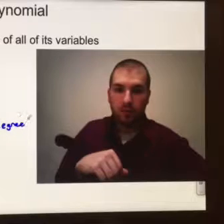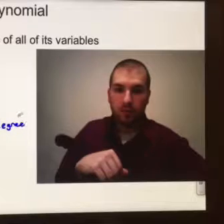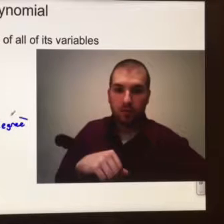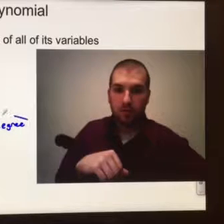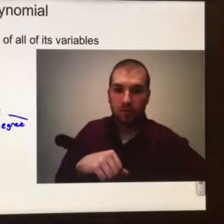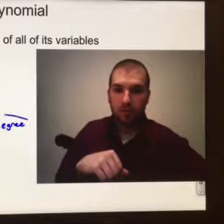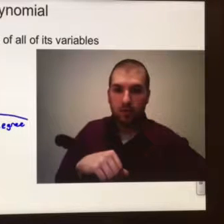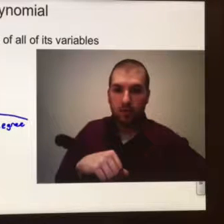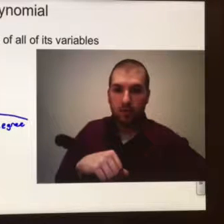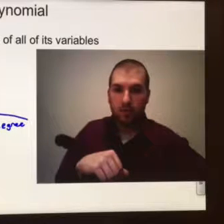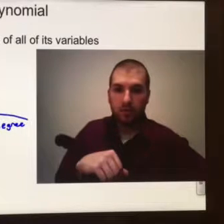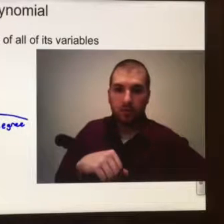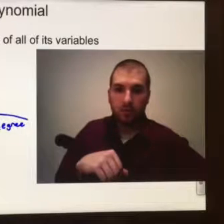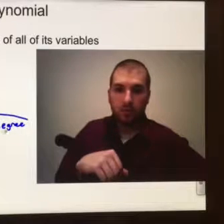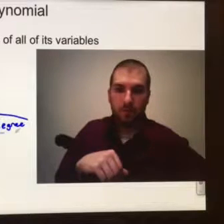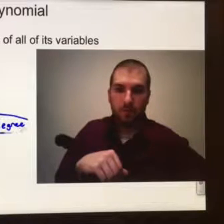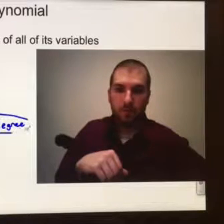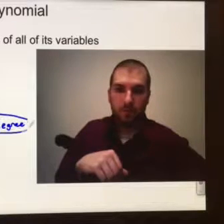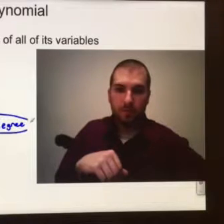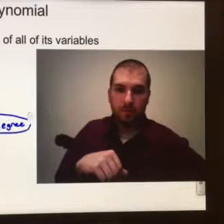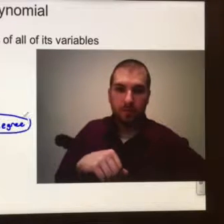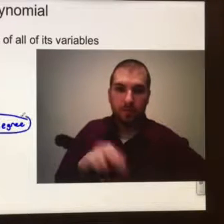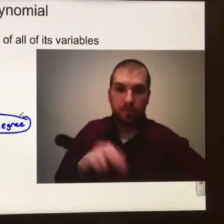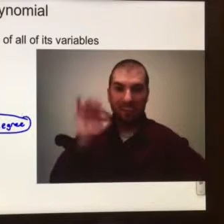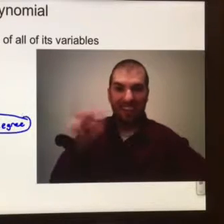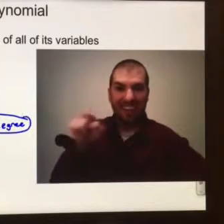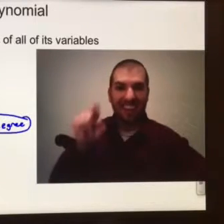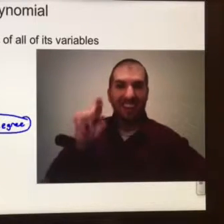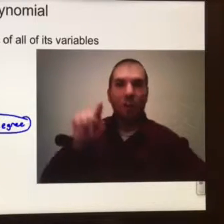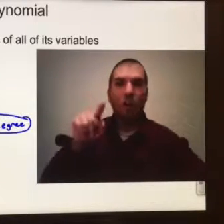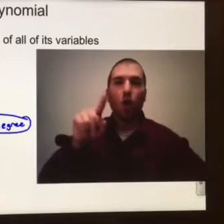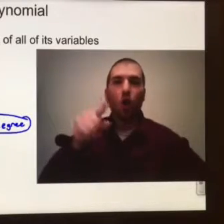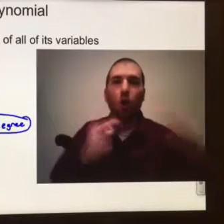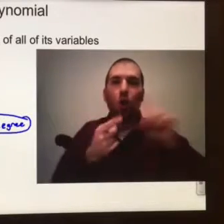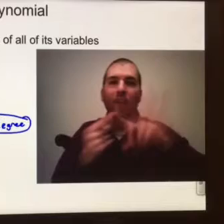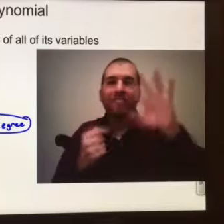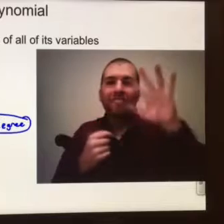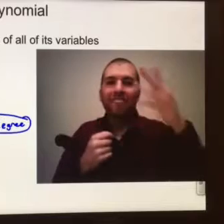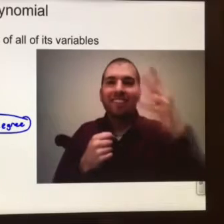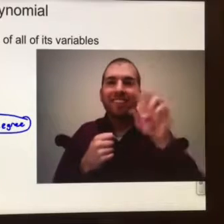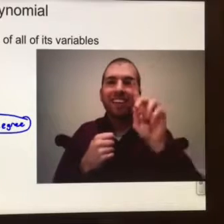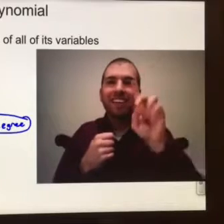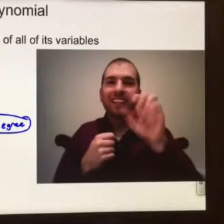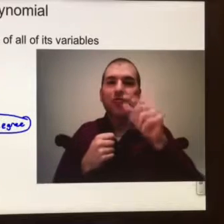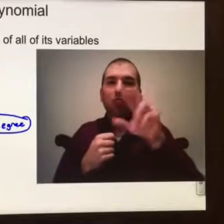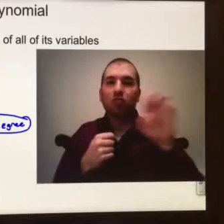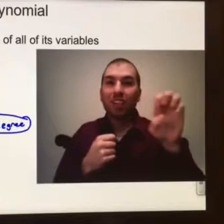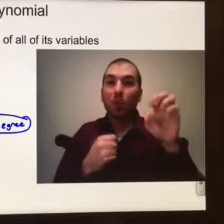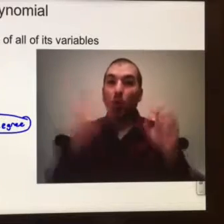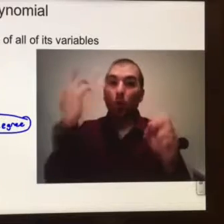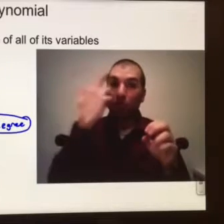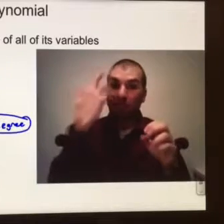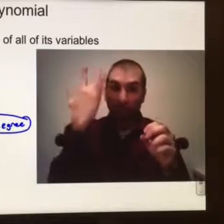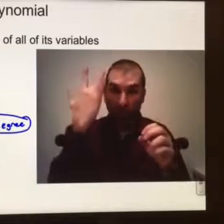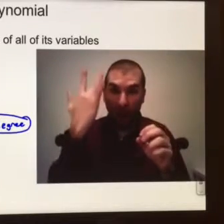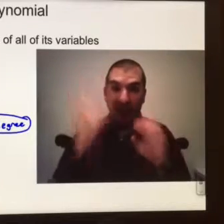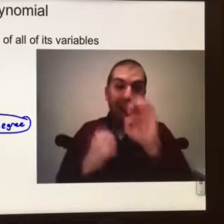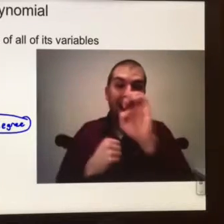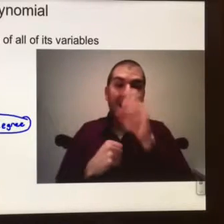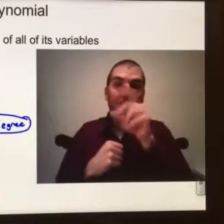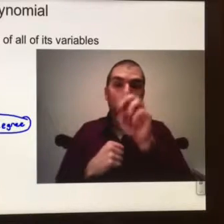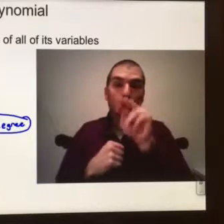added to 2 would make it 5. So this polynomial would be to the 5th